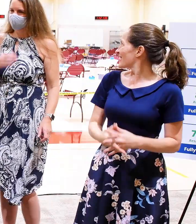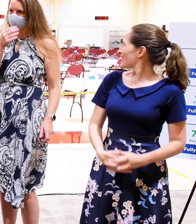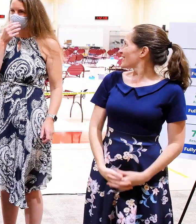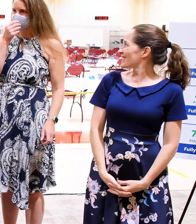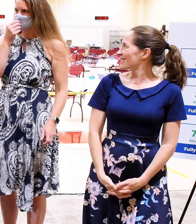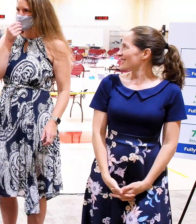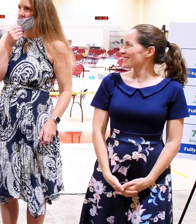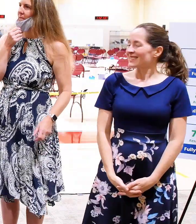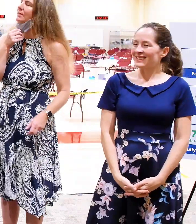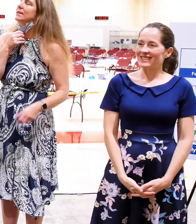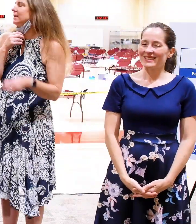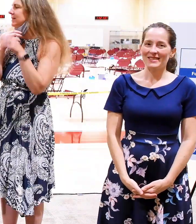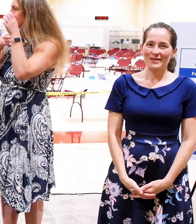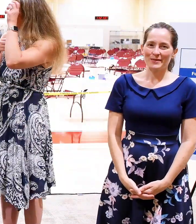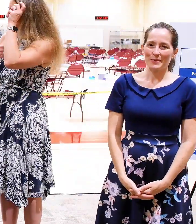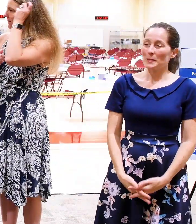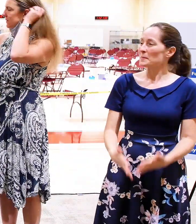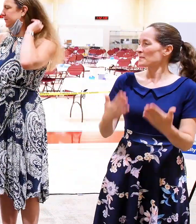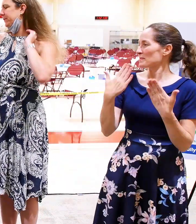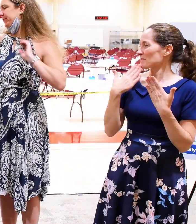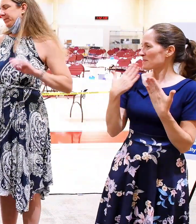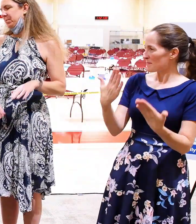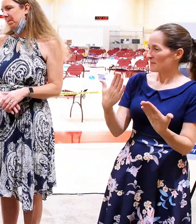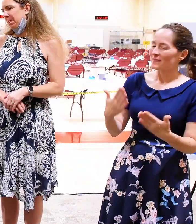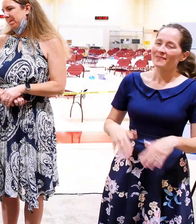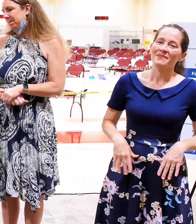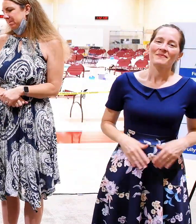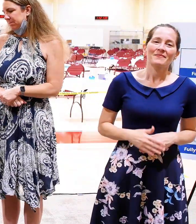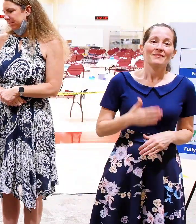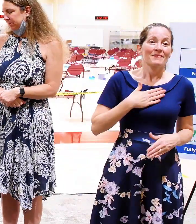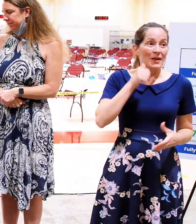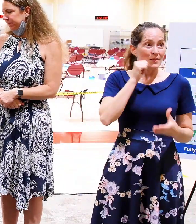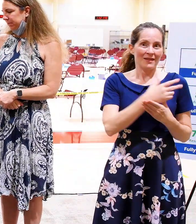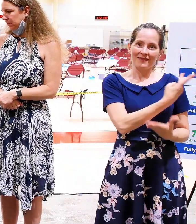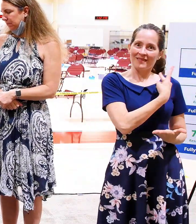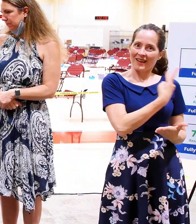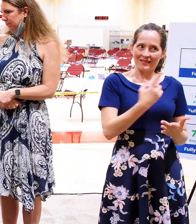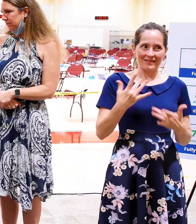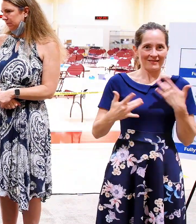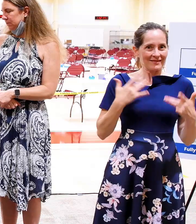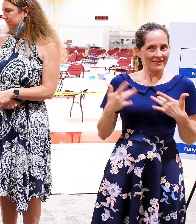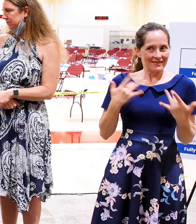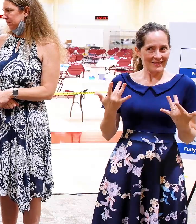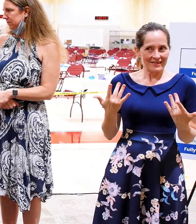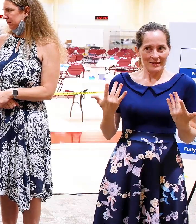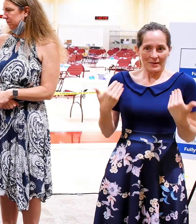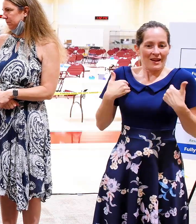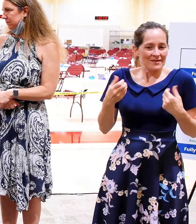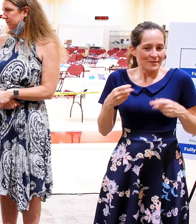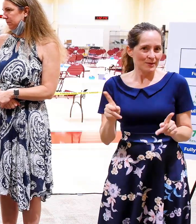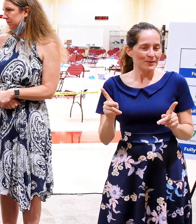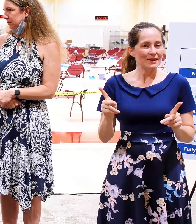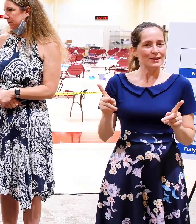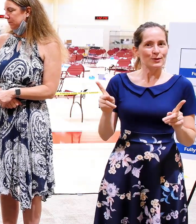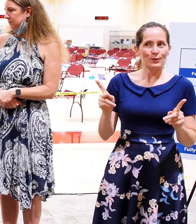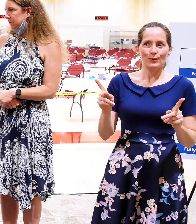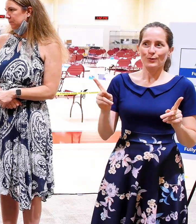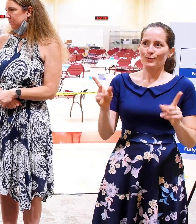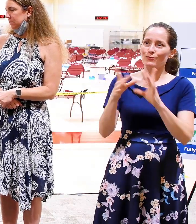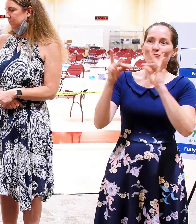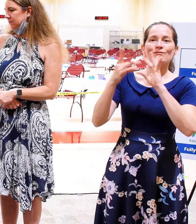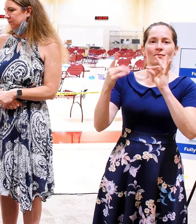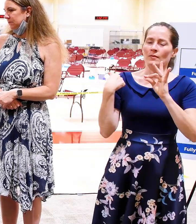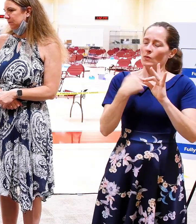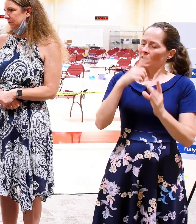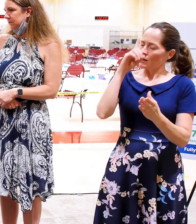Thank you very much. My wife and I are really excited to be able to have this opportunity. We really believe in vaccination, and we